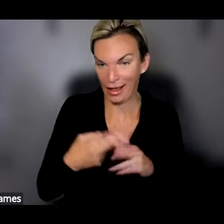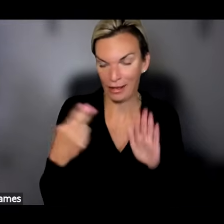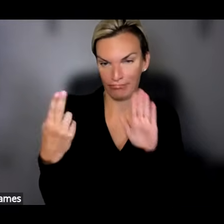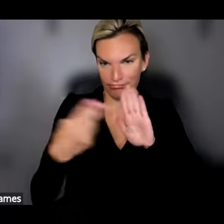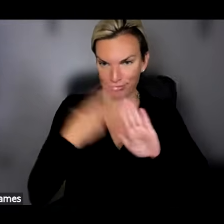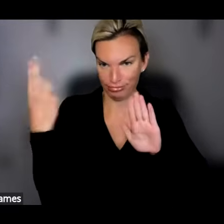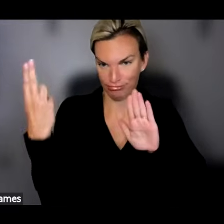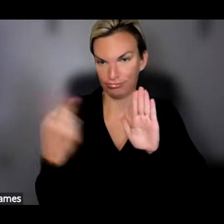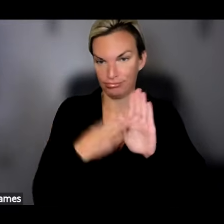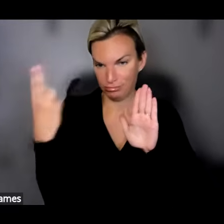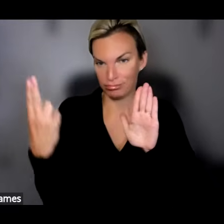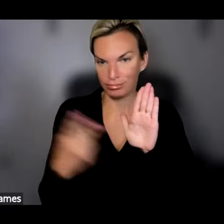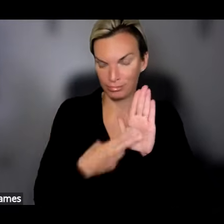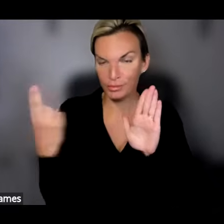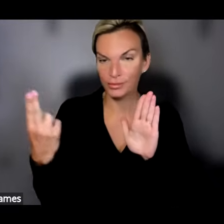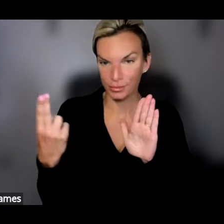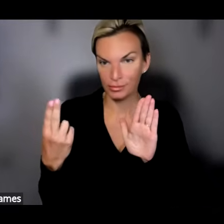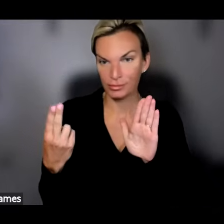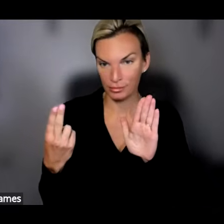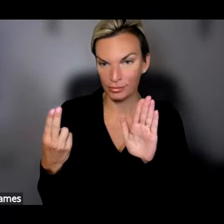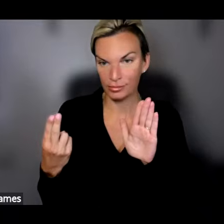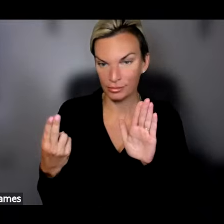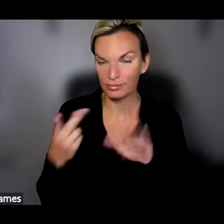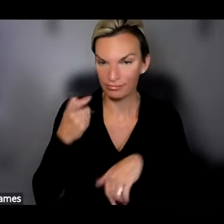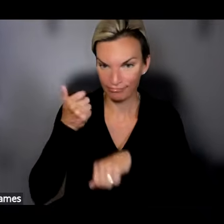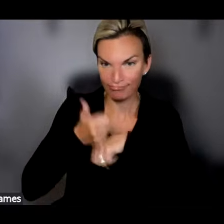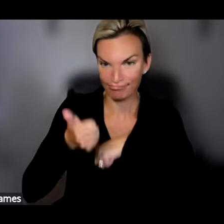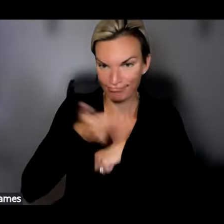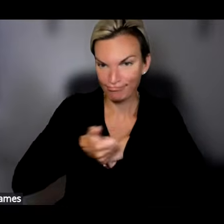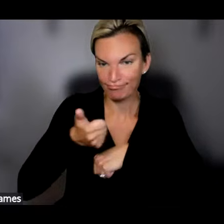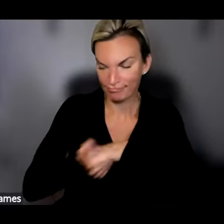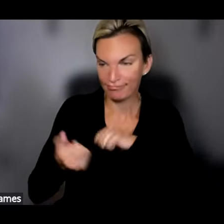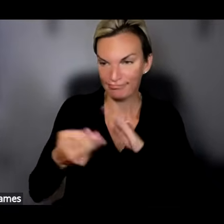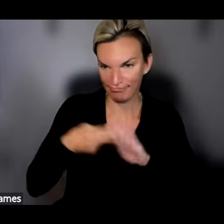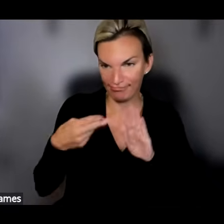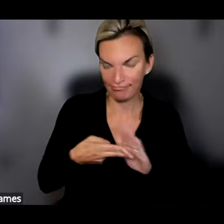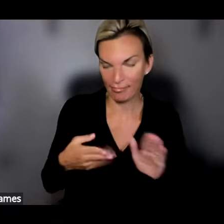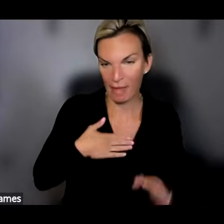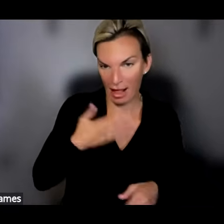accusations from the challenger and the attorney.